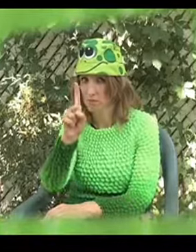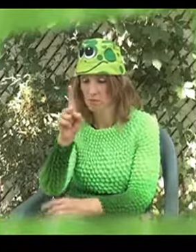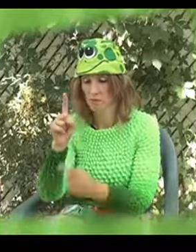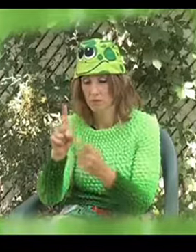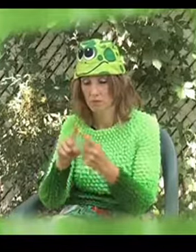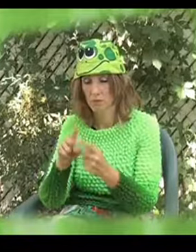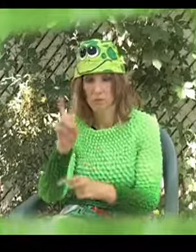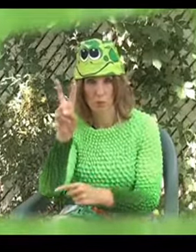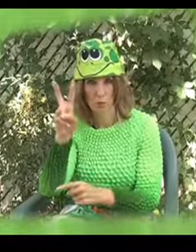1 to 2.